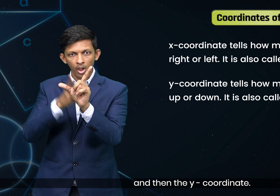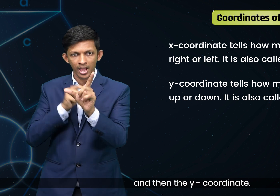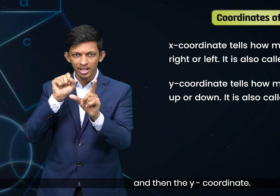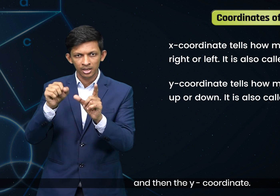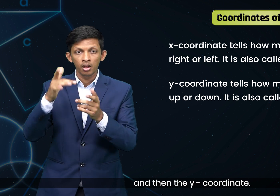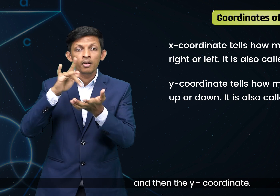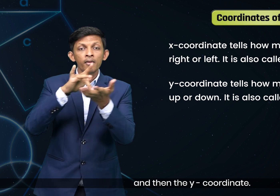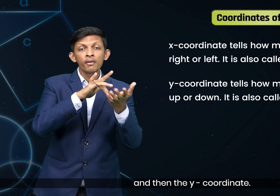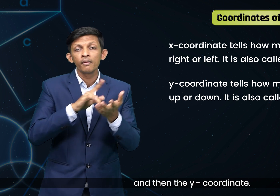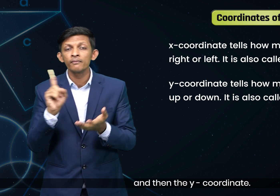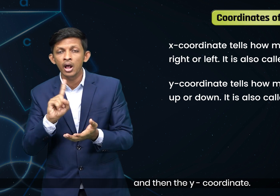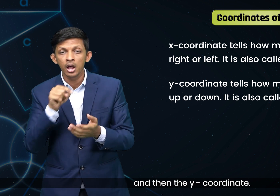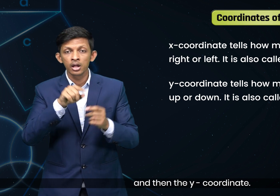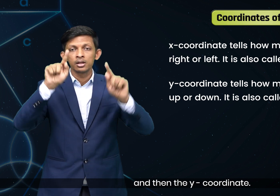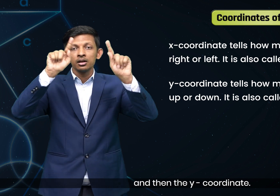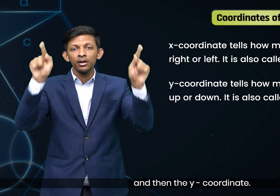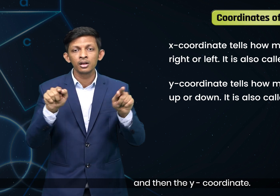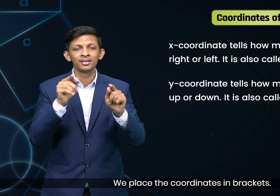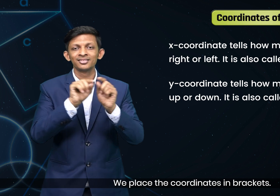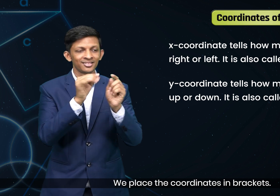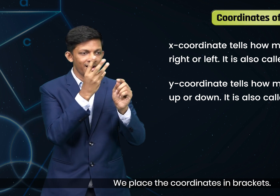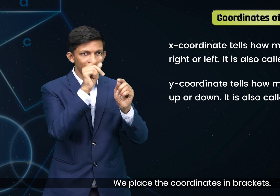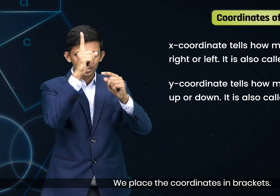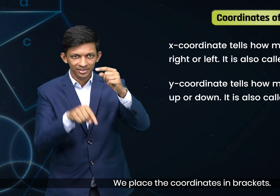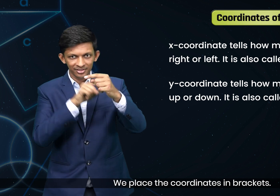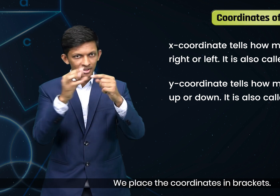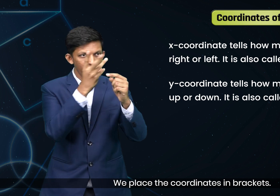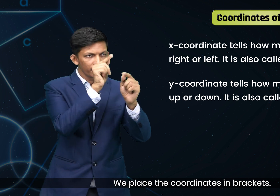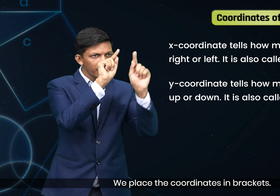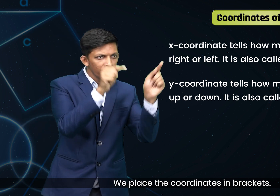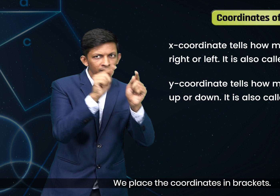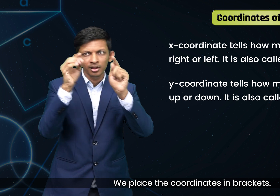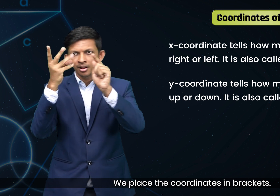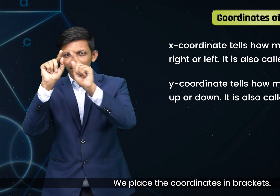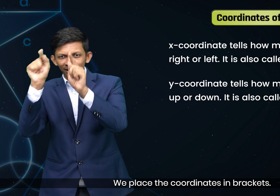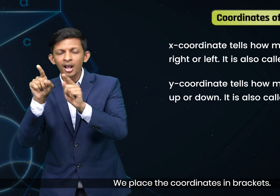and then the y-coordinate. We place the coordinates in brackets.